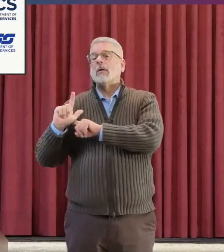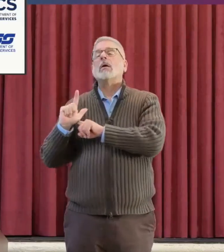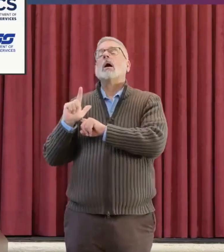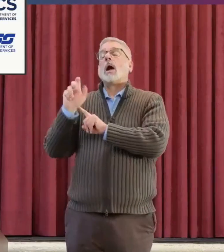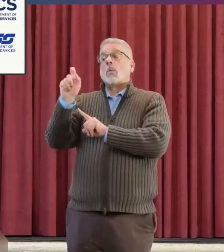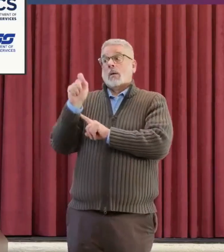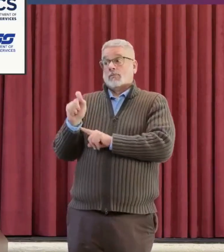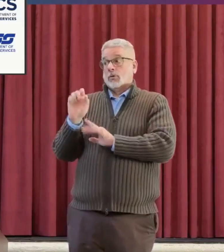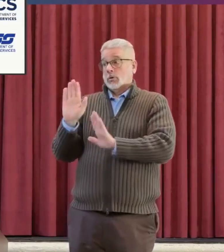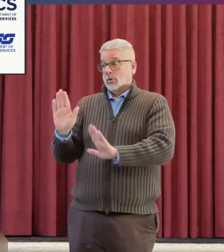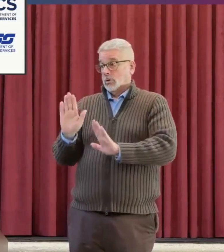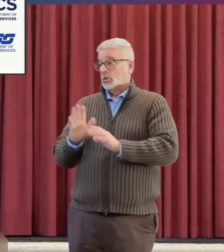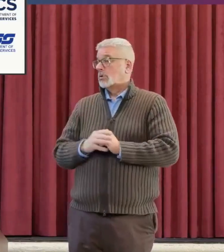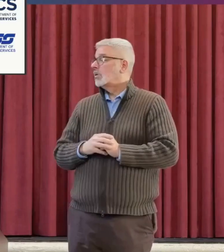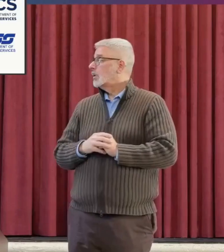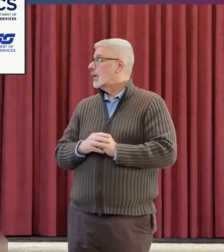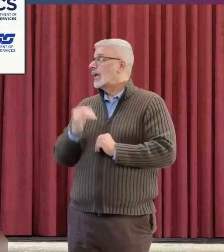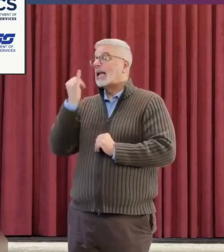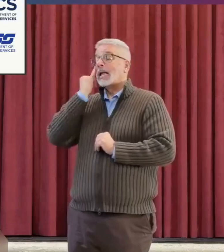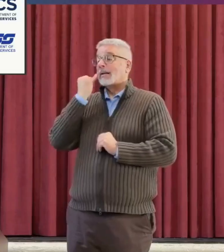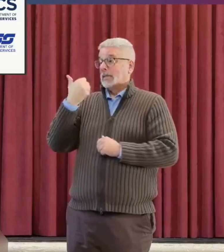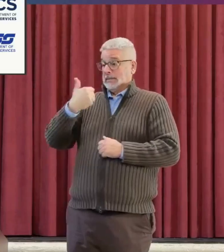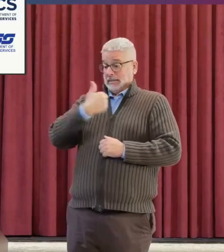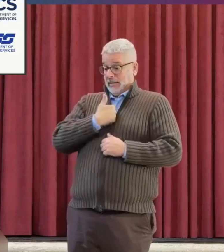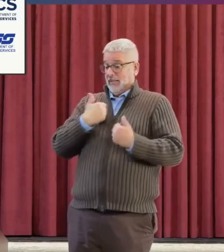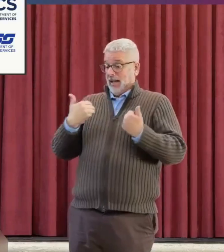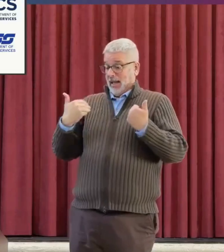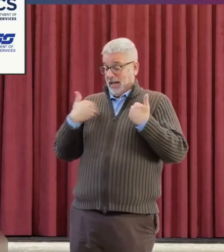However, if you have